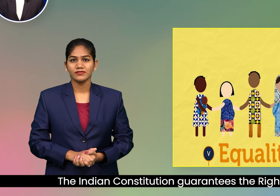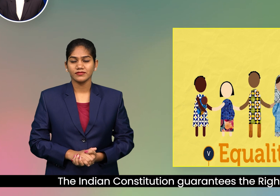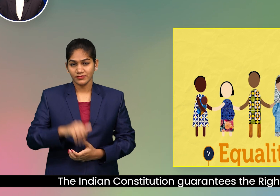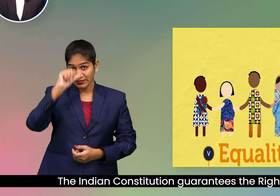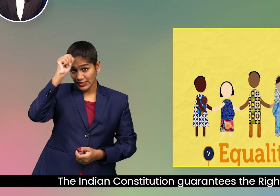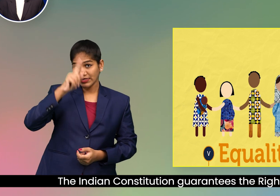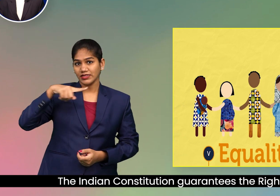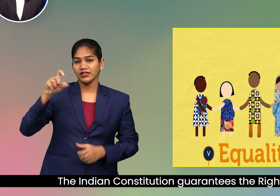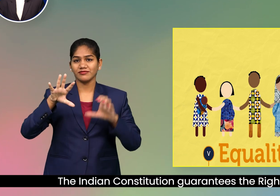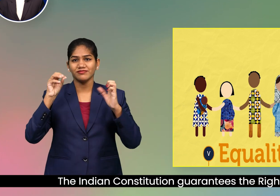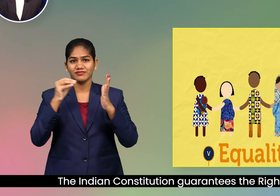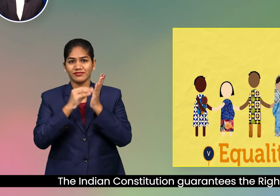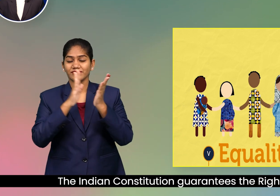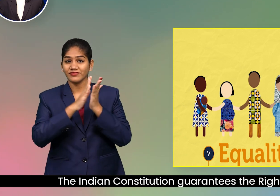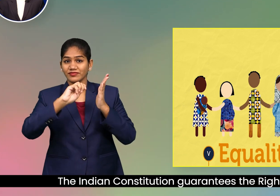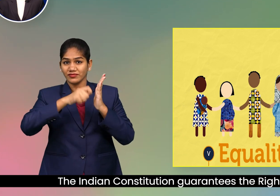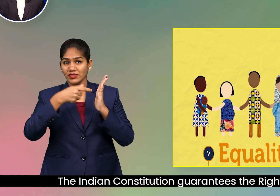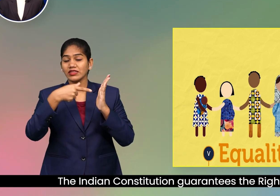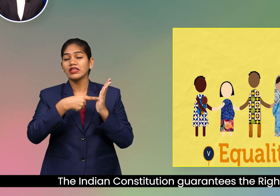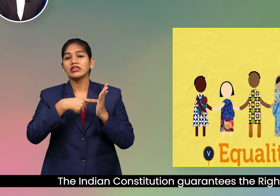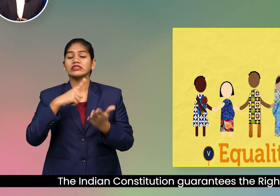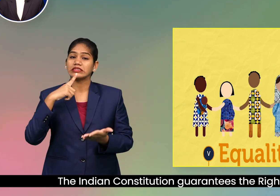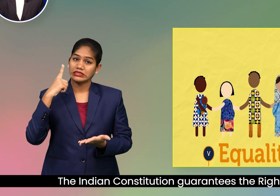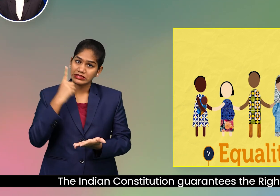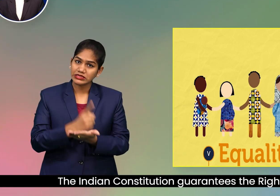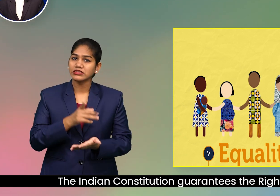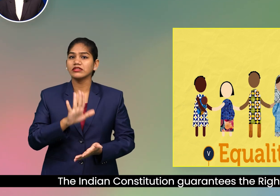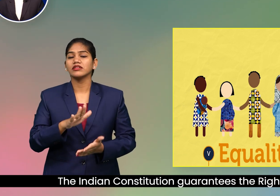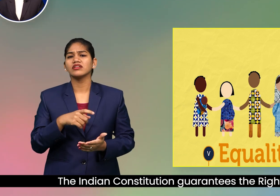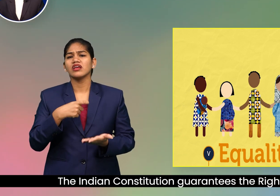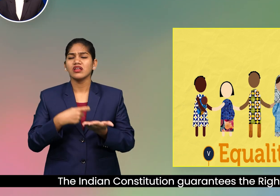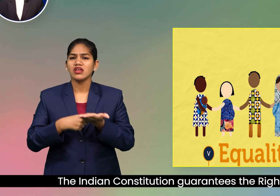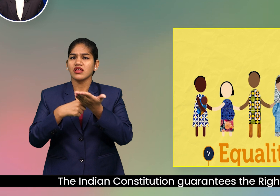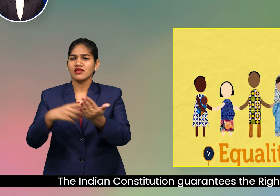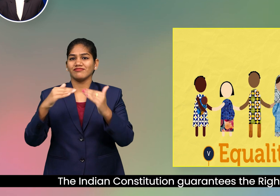The Indian Constitution guarantees the right to equality.